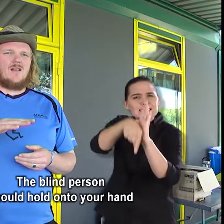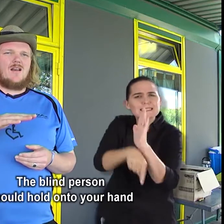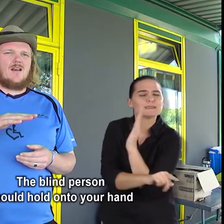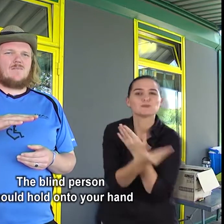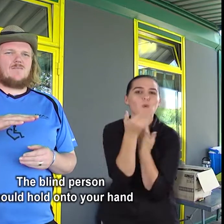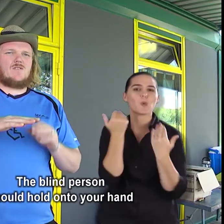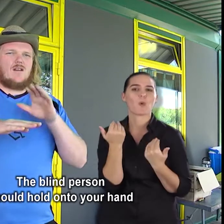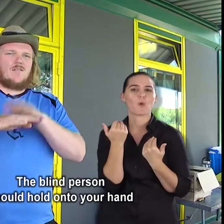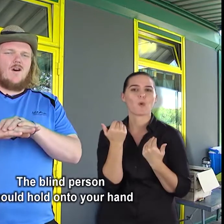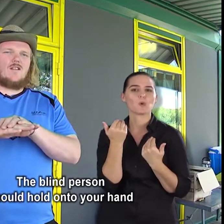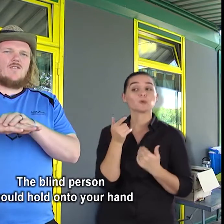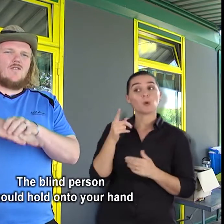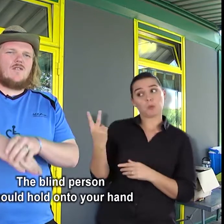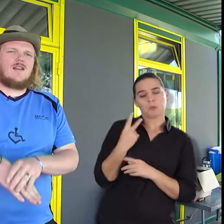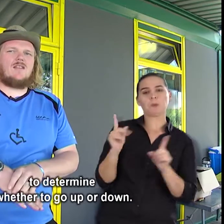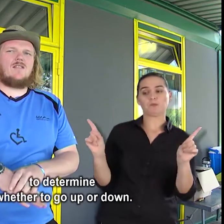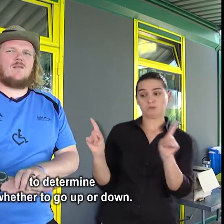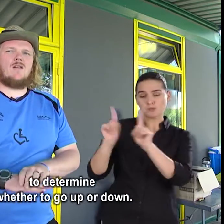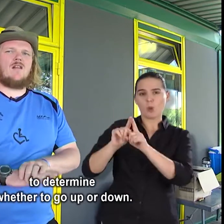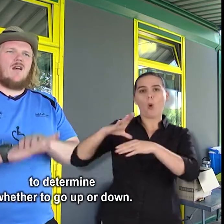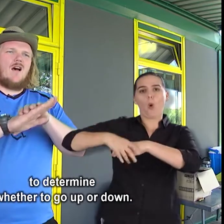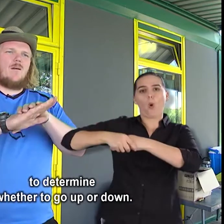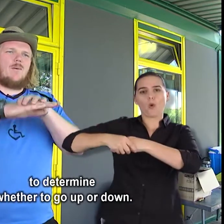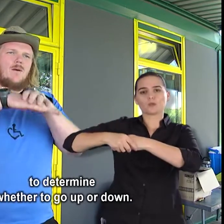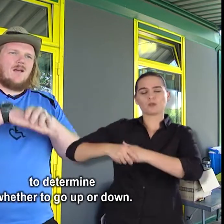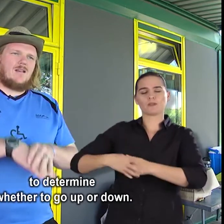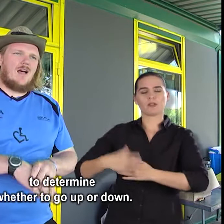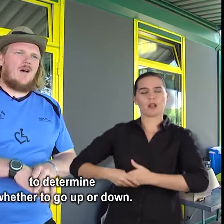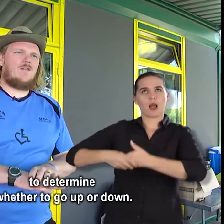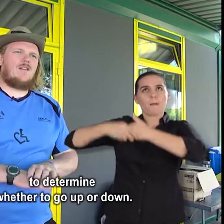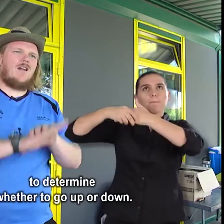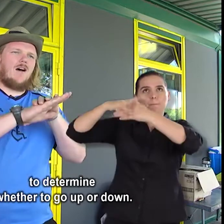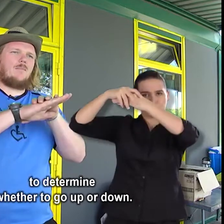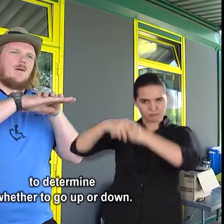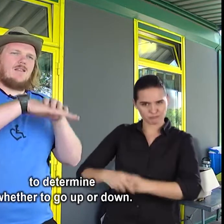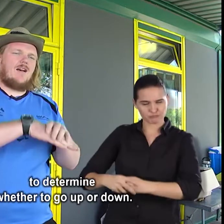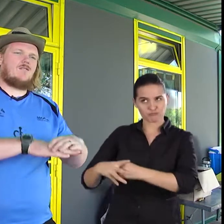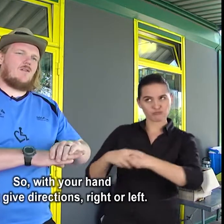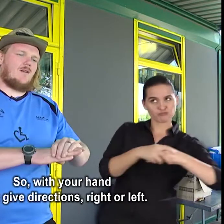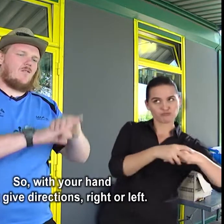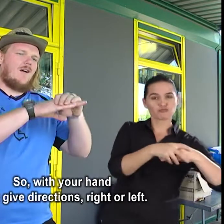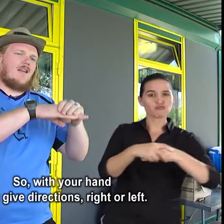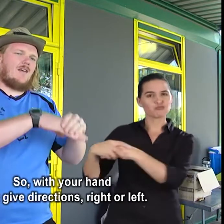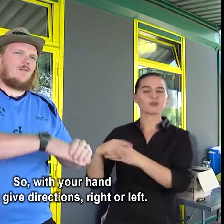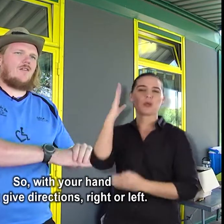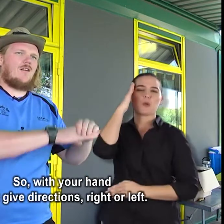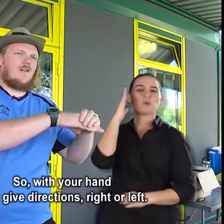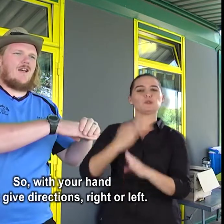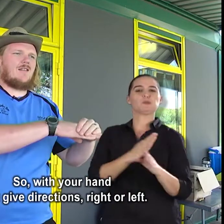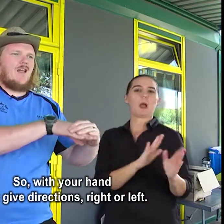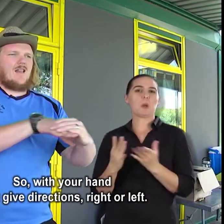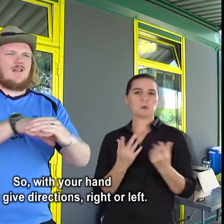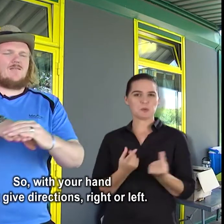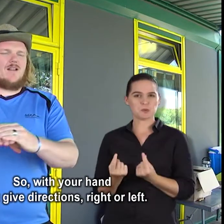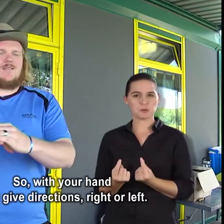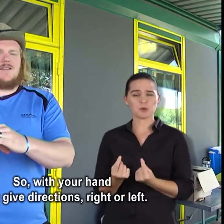issue. So if they hold on to you, they can determine up and down and up and down. So with your hand, they will follow your